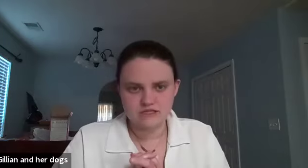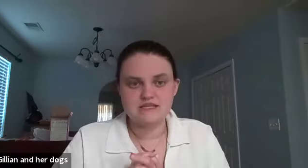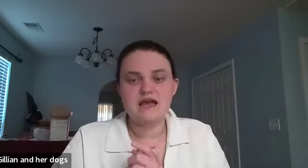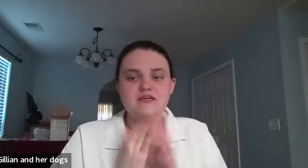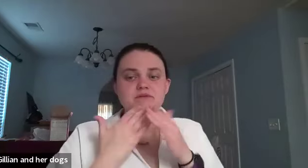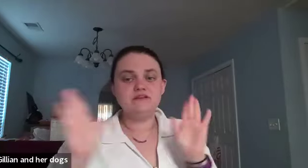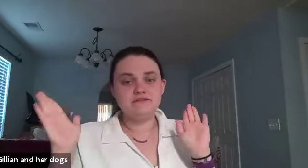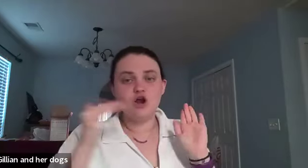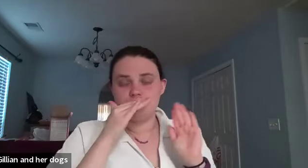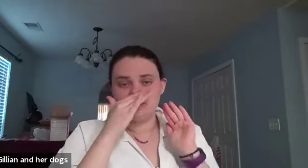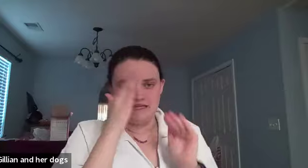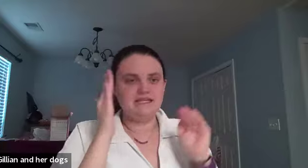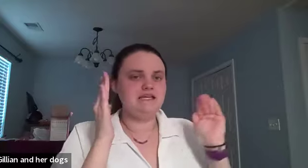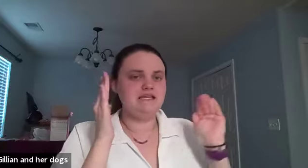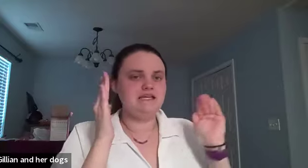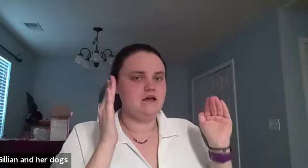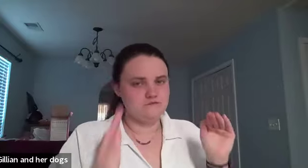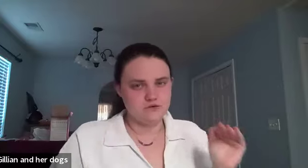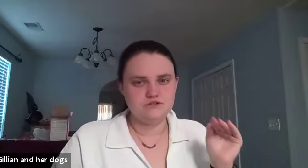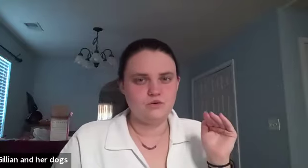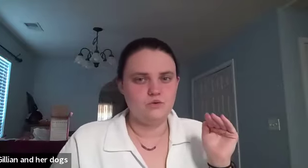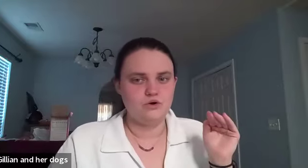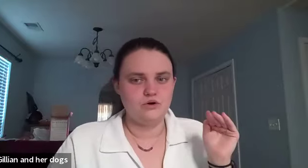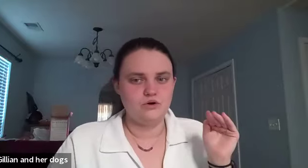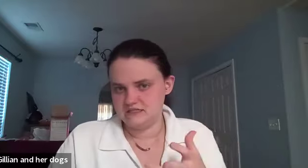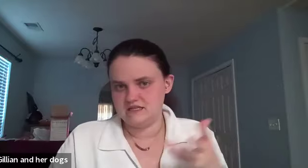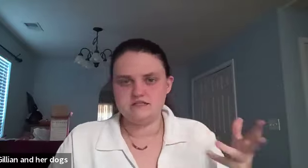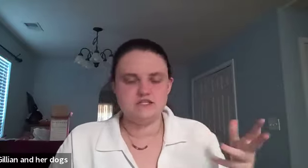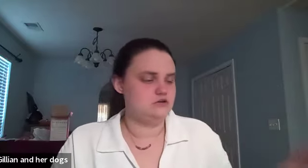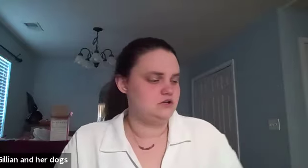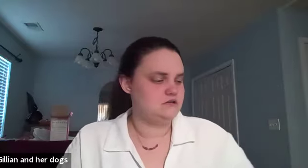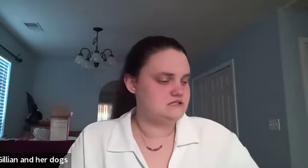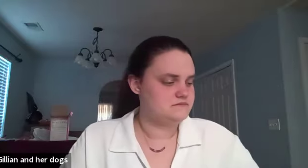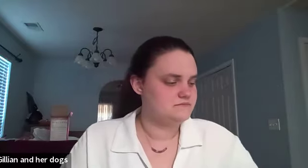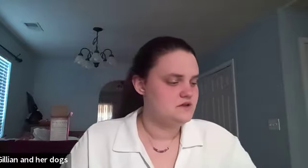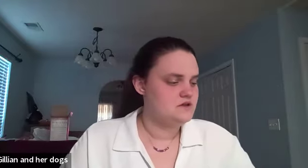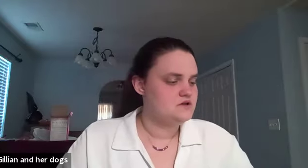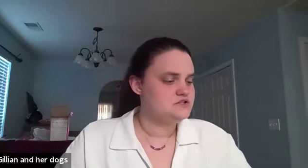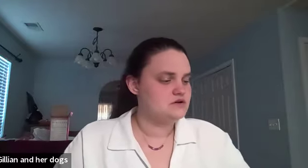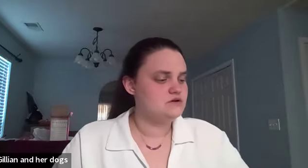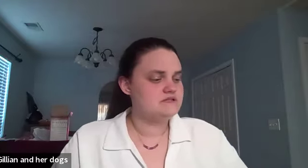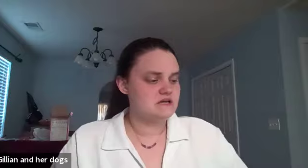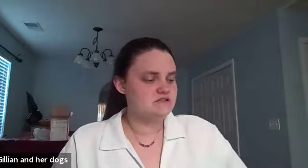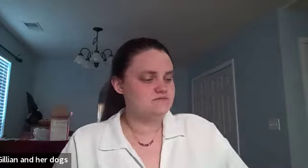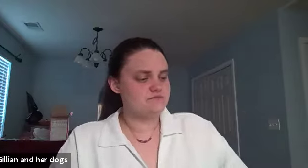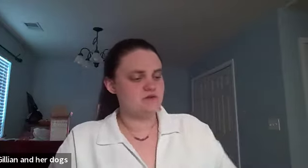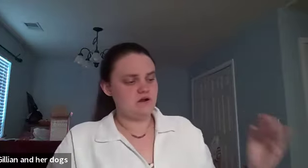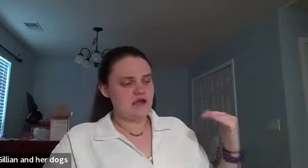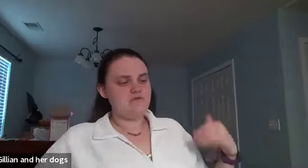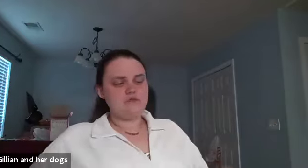drinks and then I'm going to leave it open for any other foods or drink signs that you're curious of. So the signs, I have only